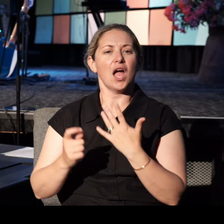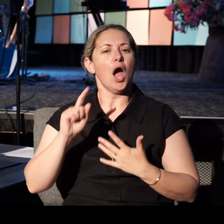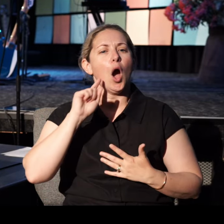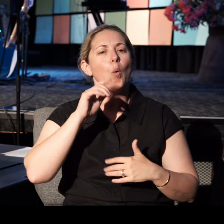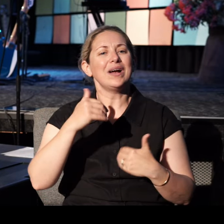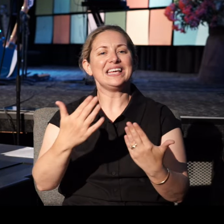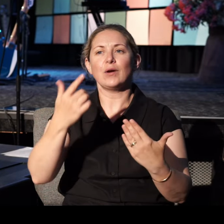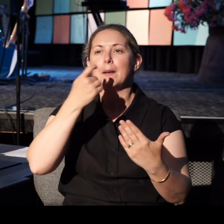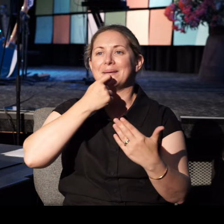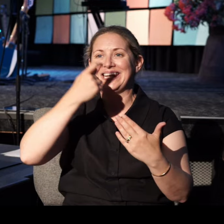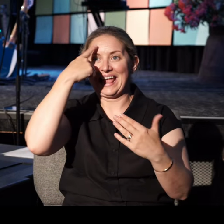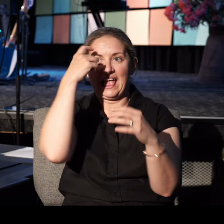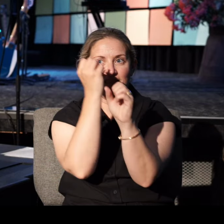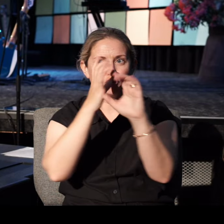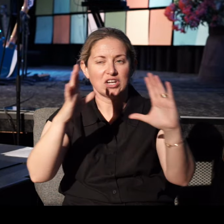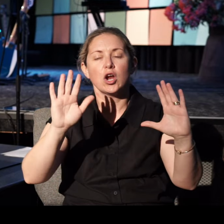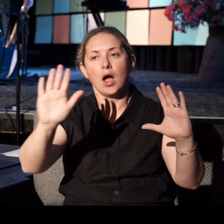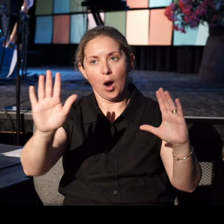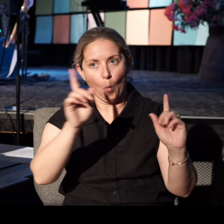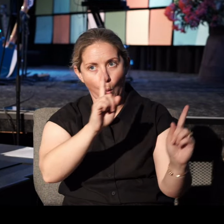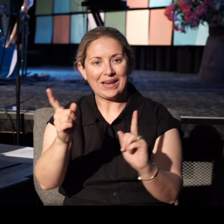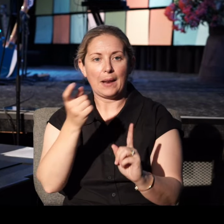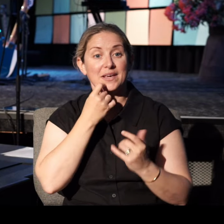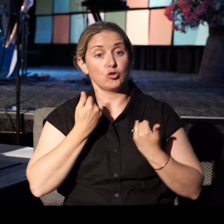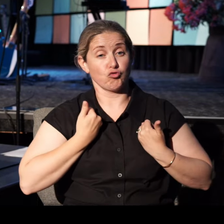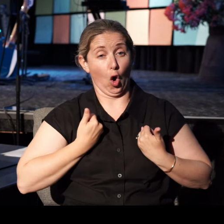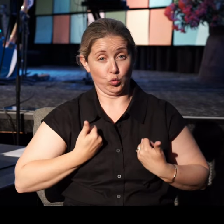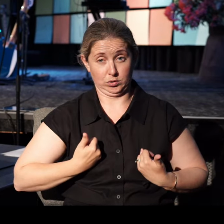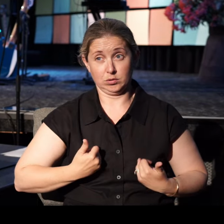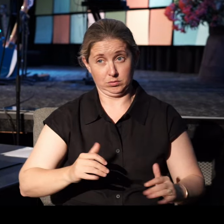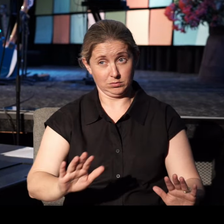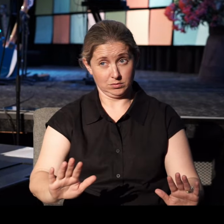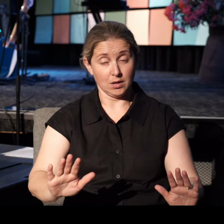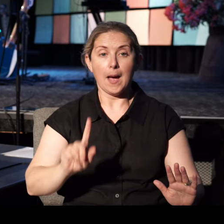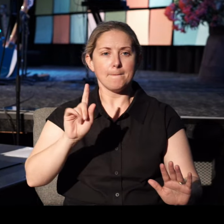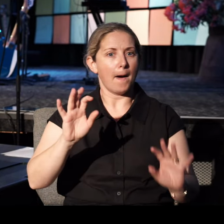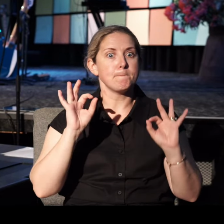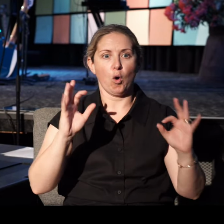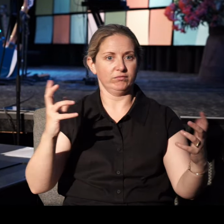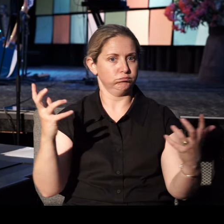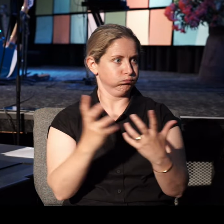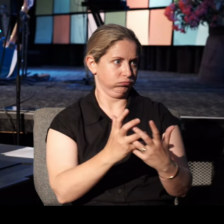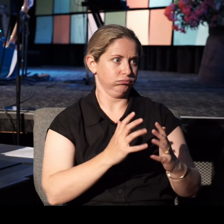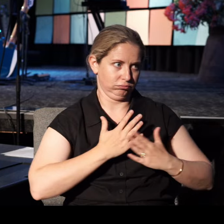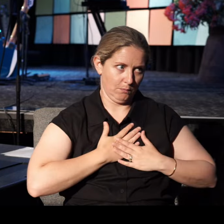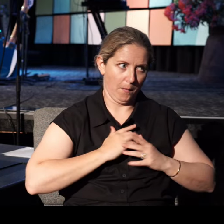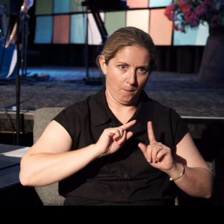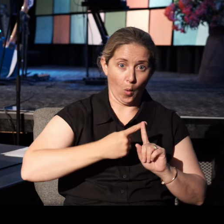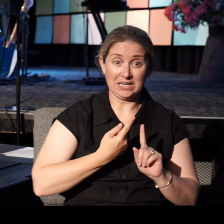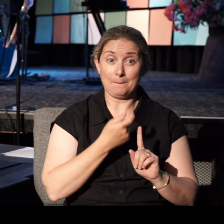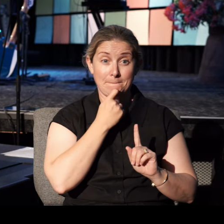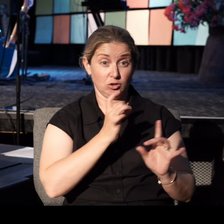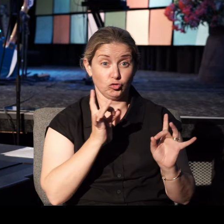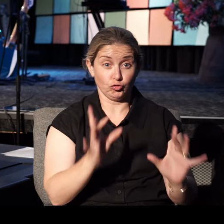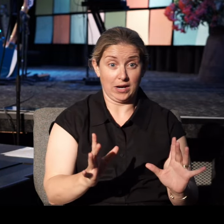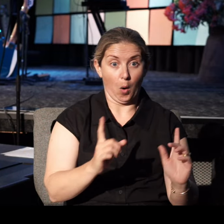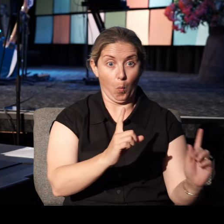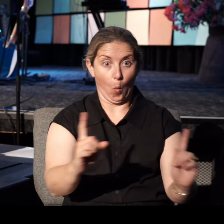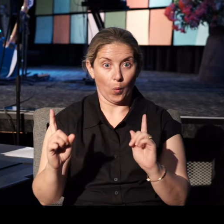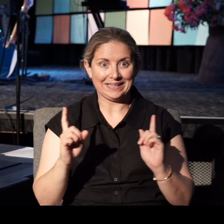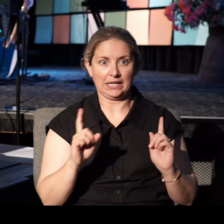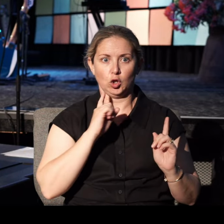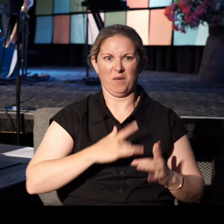illustration. Now, the illustration's gross, okay? But it actually suits the point I'm making. I'll just give you a trigger warning because I've